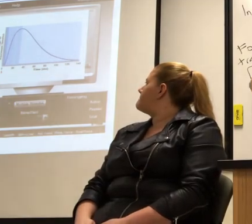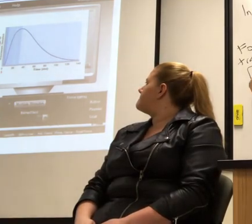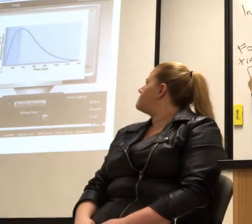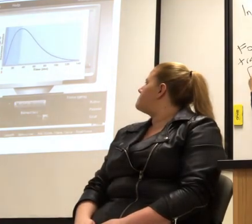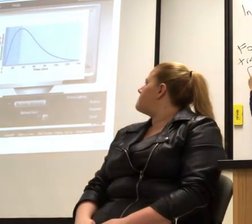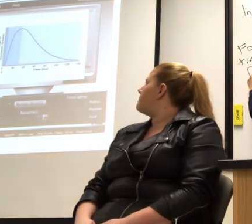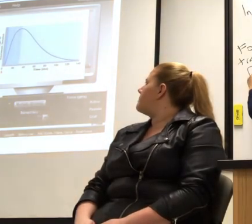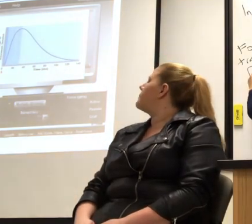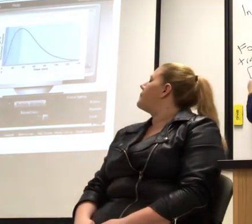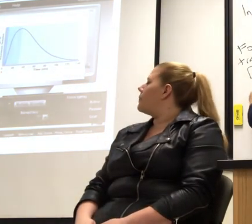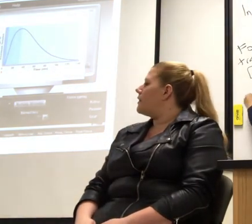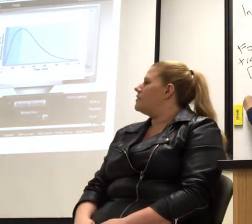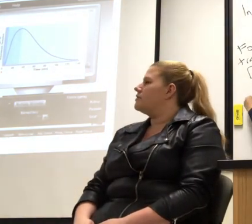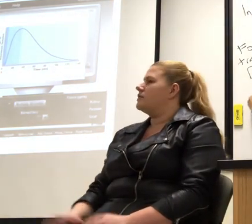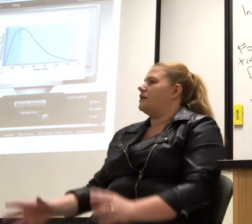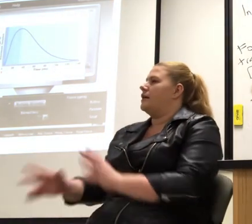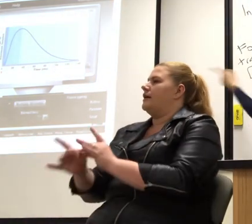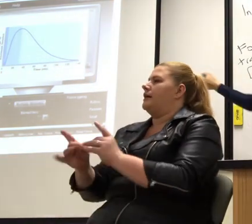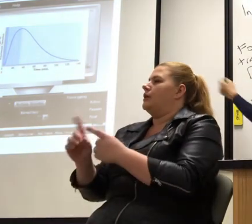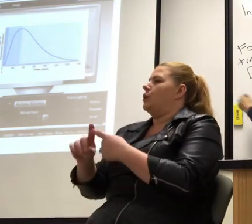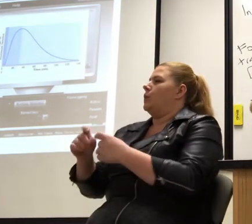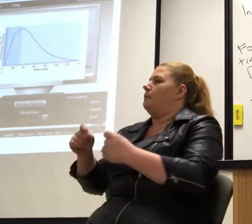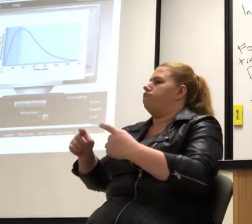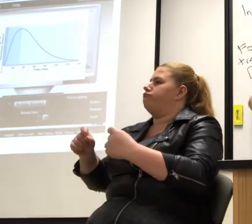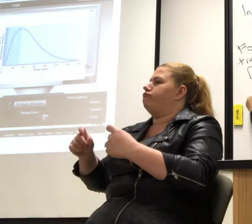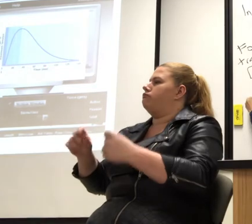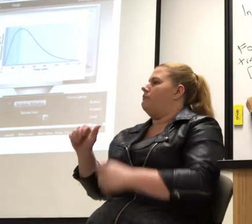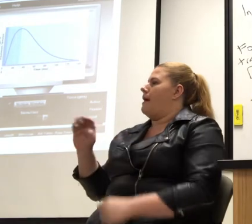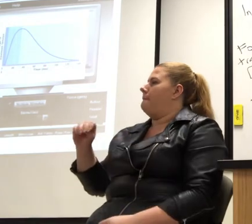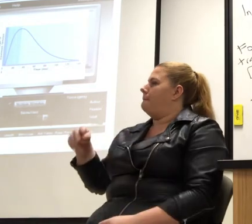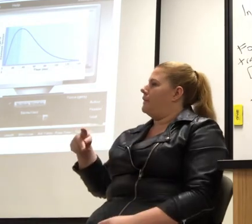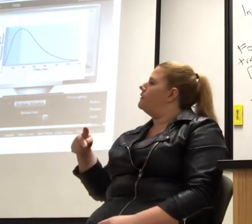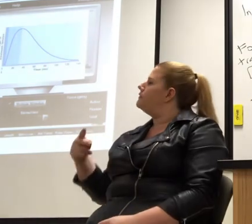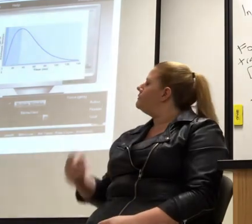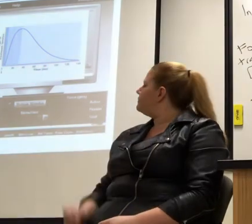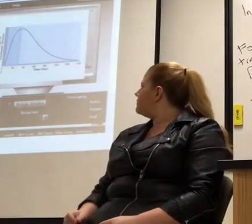it's hooked up to an amp somehow. Oh, you know, like they show.